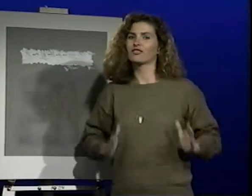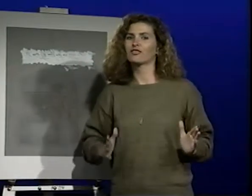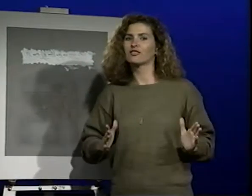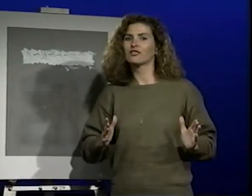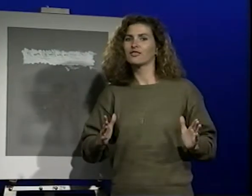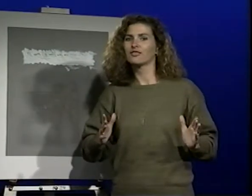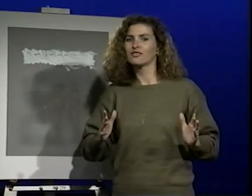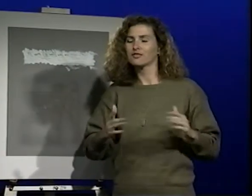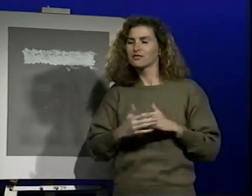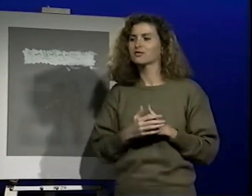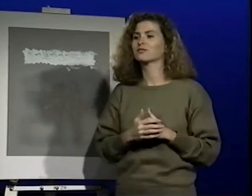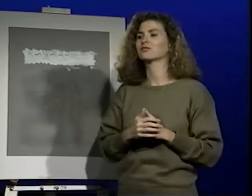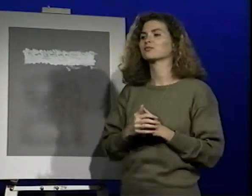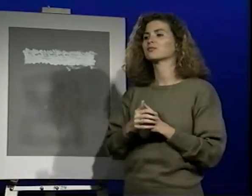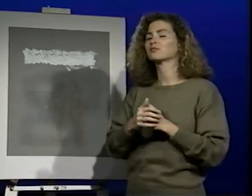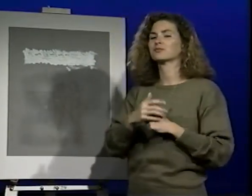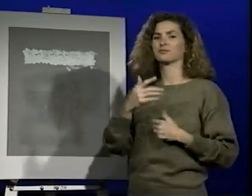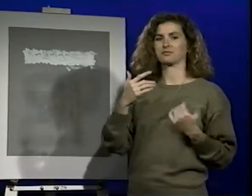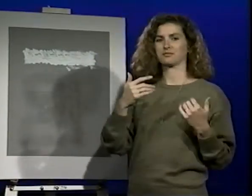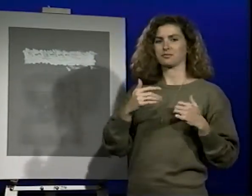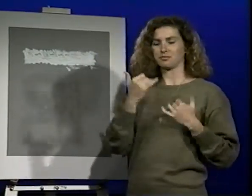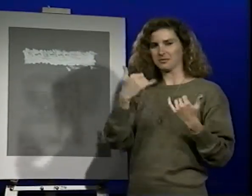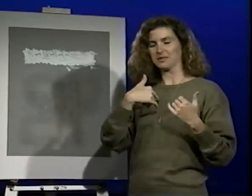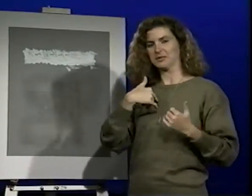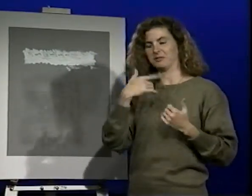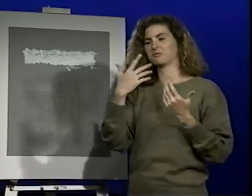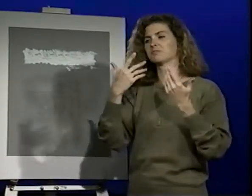expression as a deaf dancer using color.